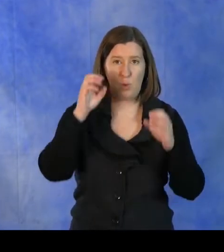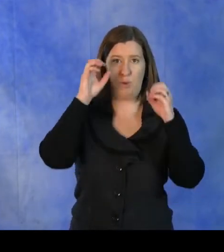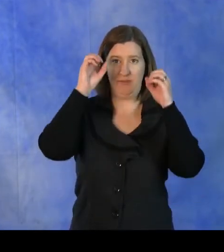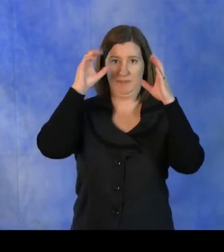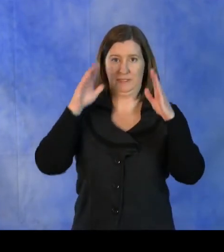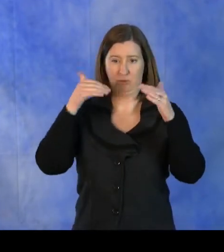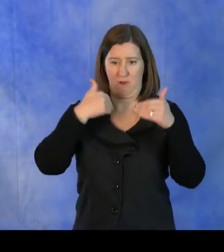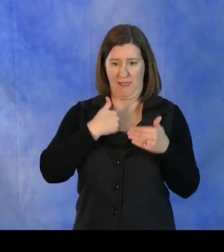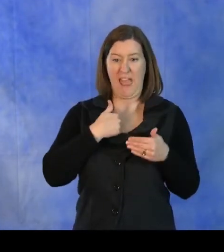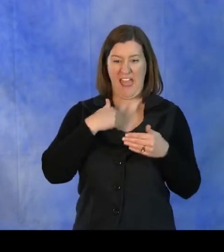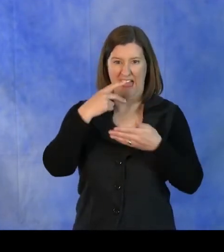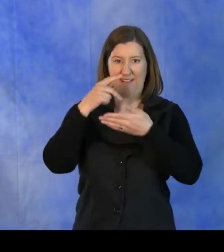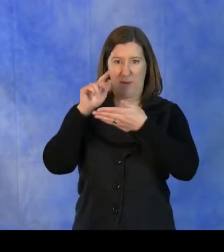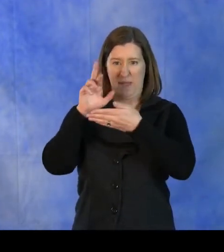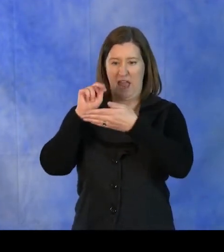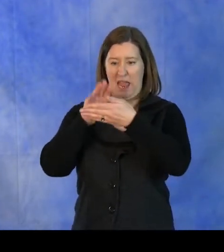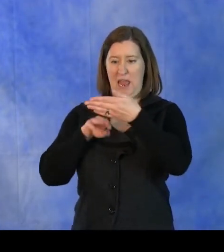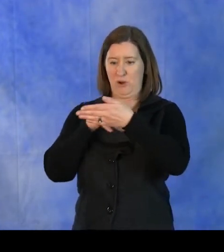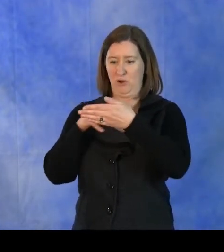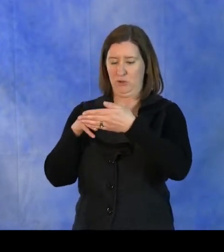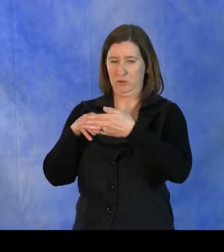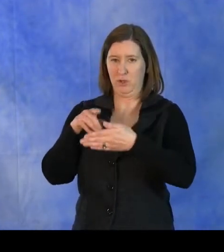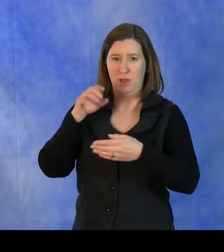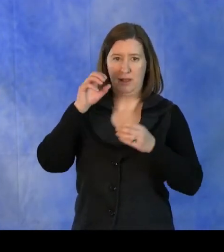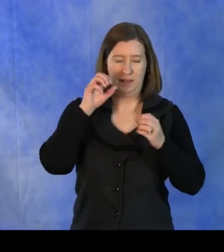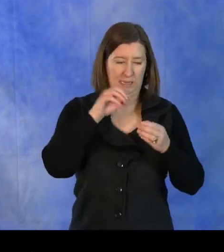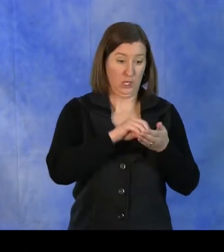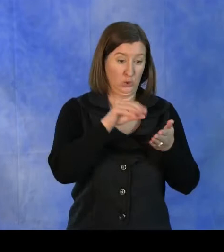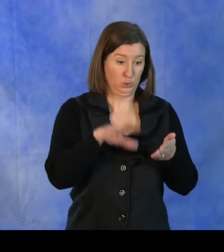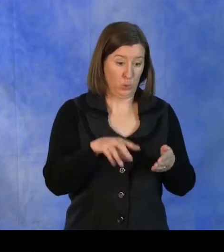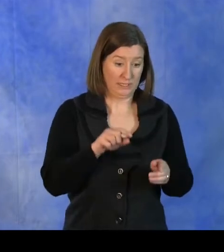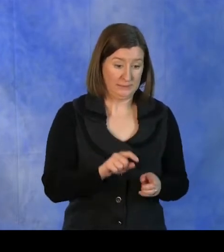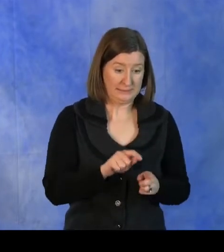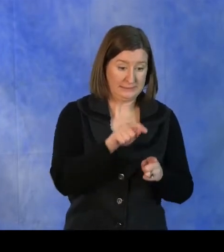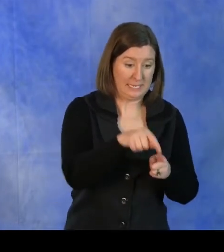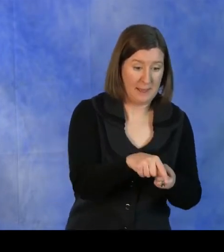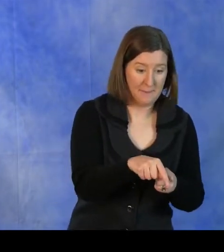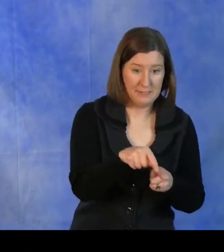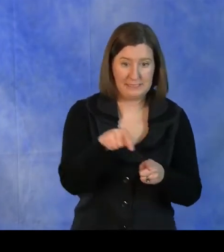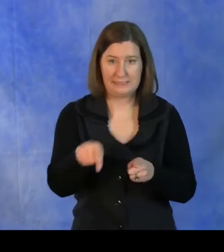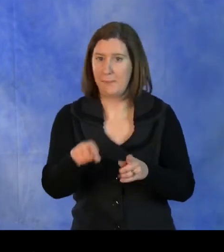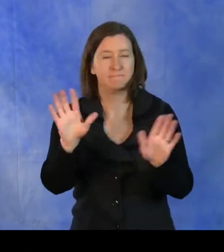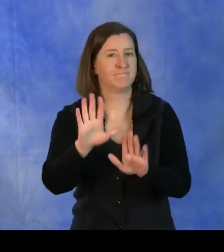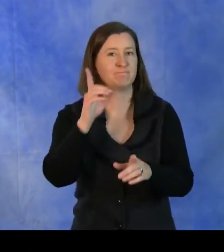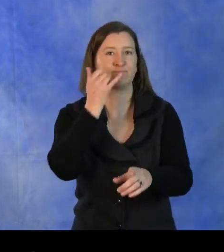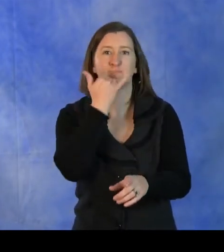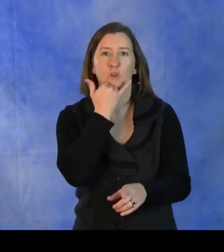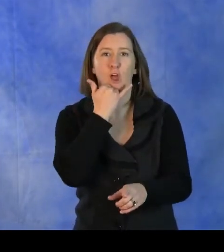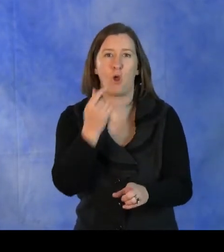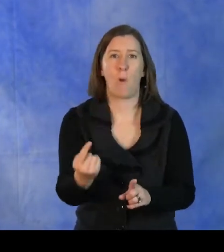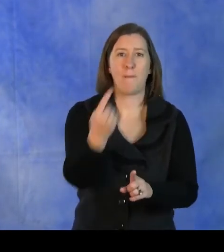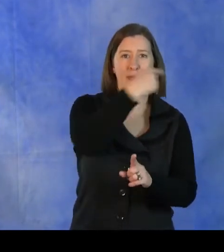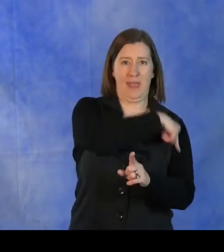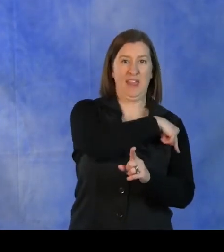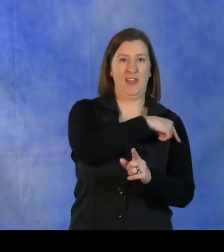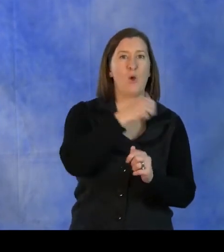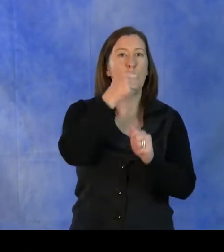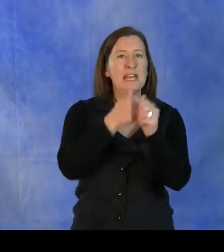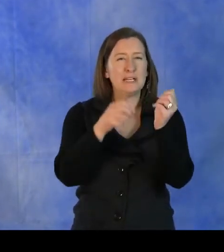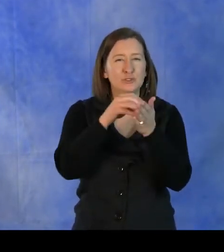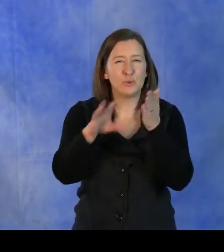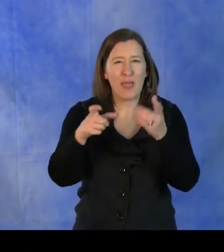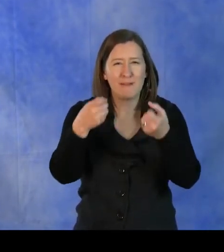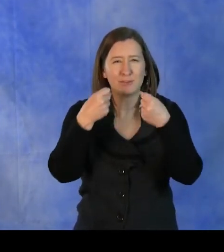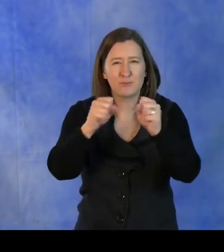pattern. So the teacher has the pattern written down, and the students have to step on different things. If